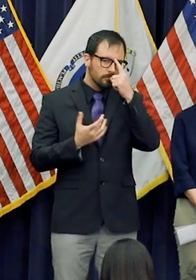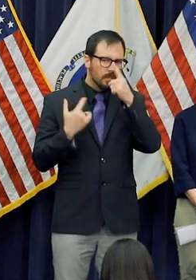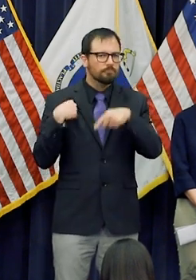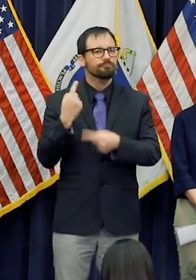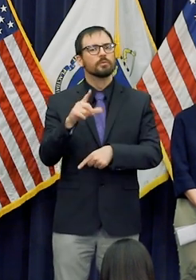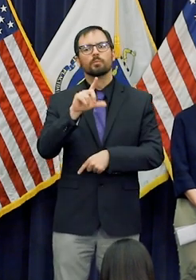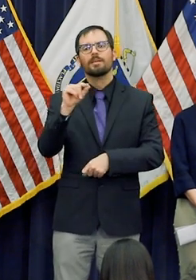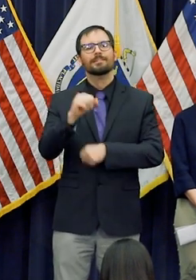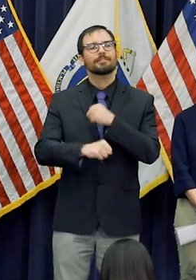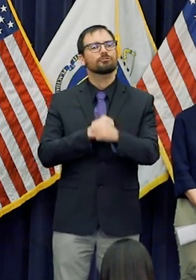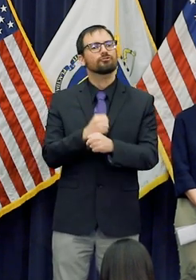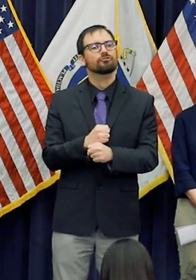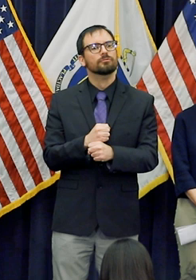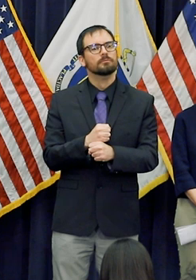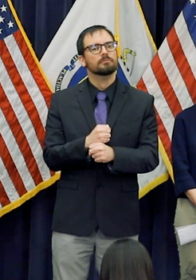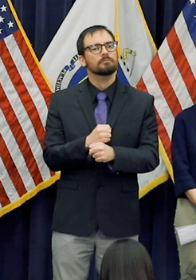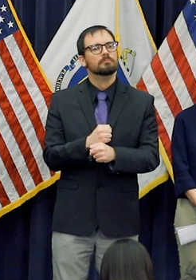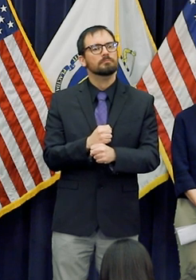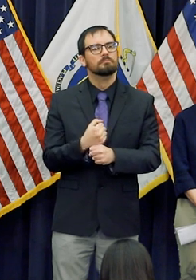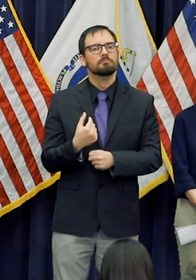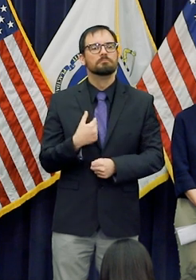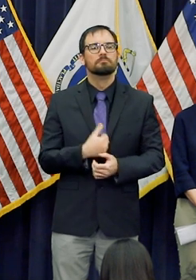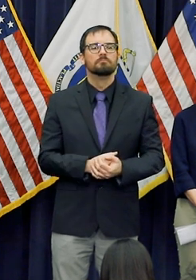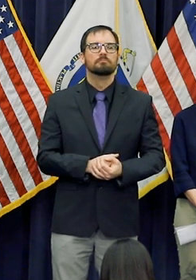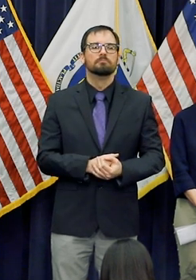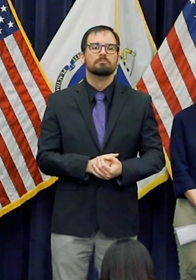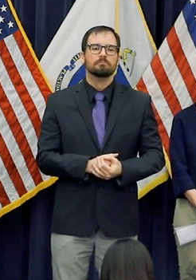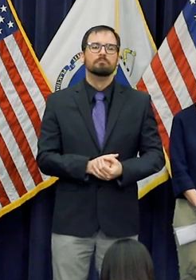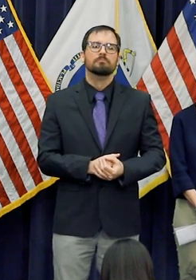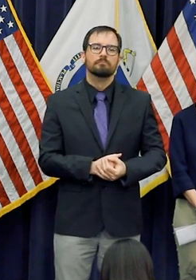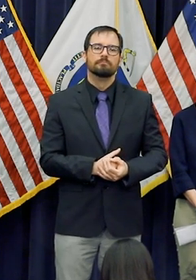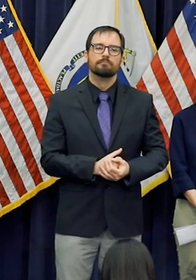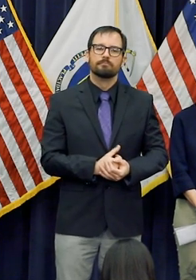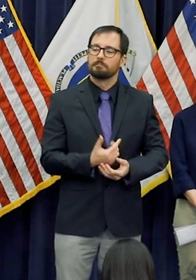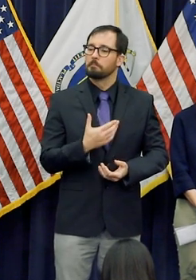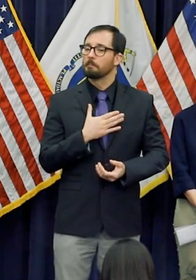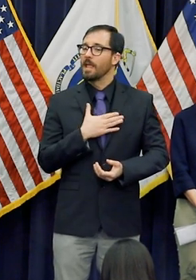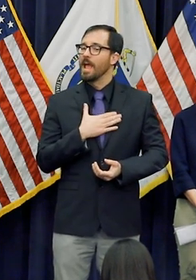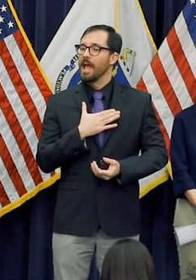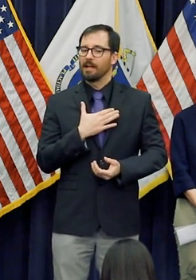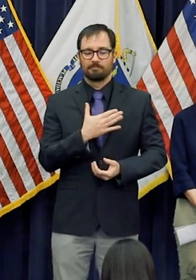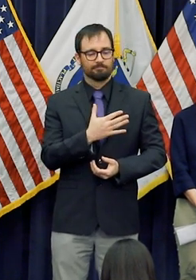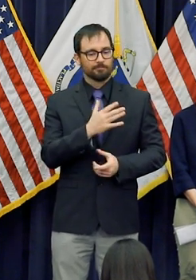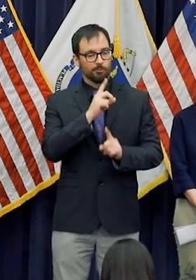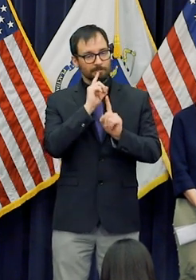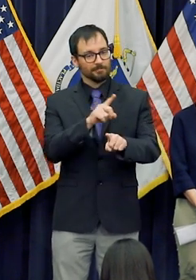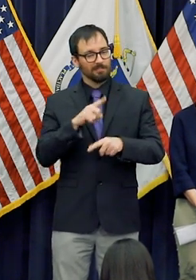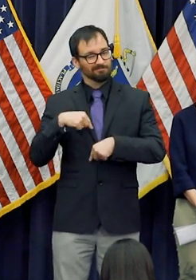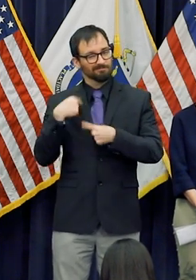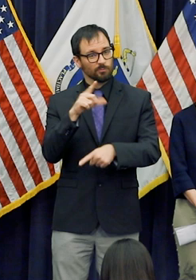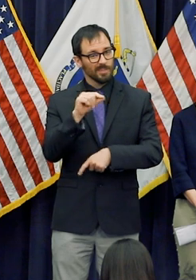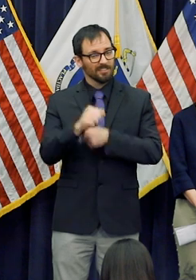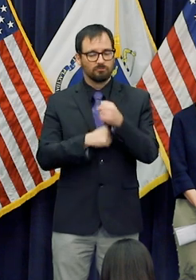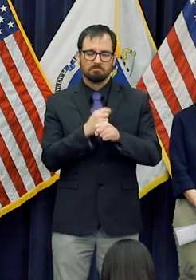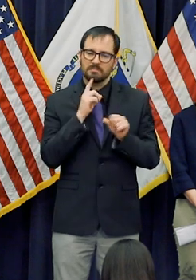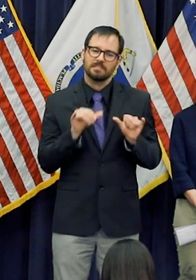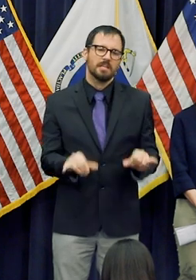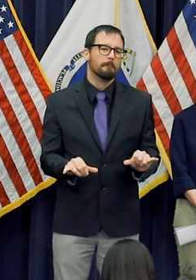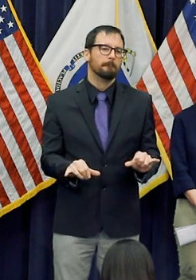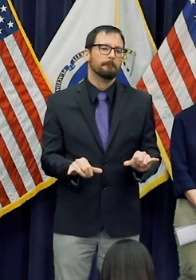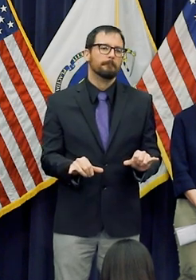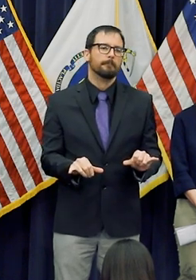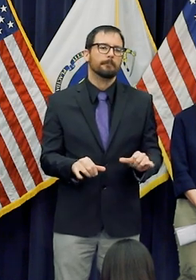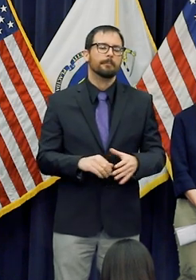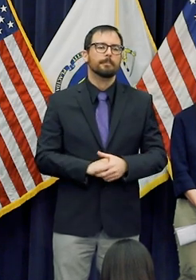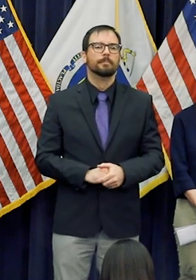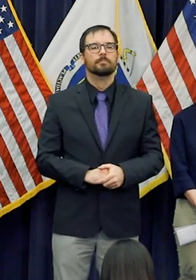capacity in government, I always give them the same answer. Where else can you make something good happen for people or stop something bad